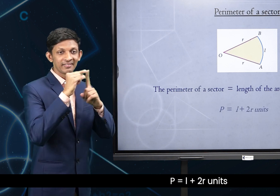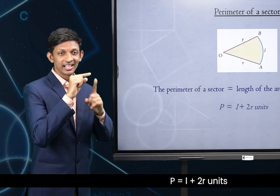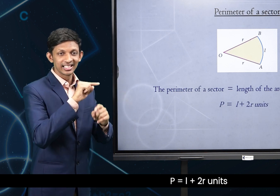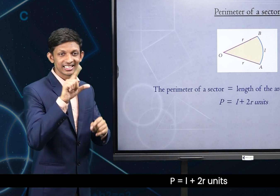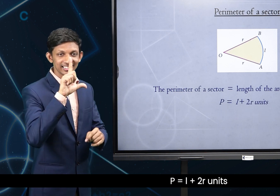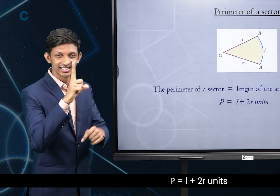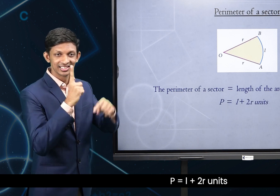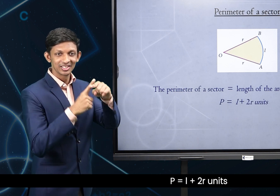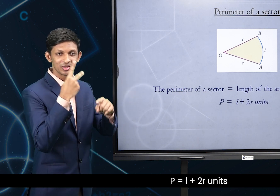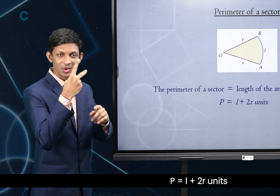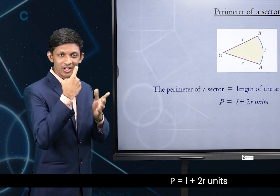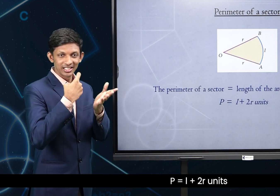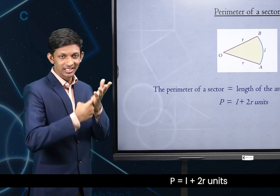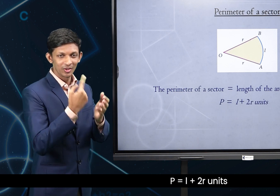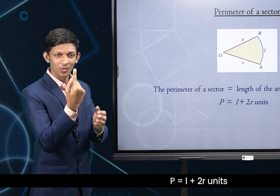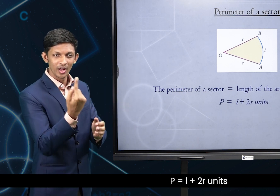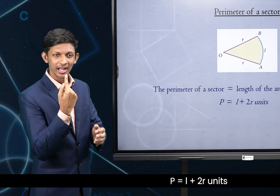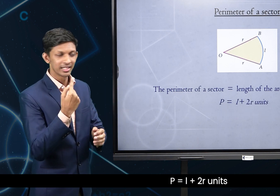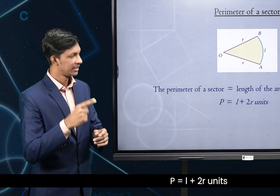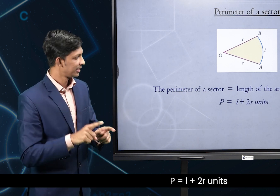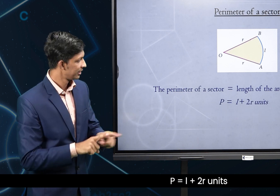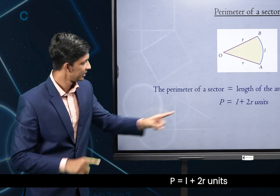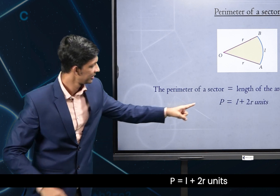P is equal to L plus 2r units.